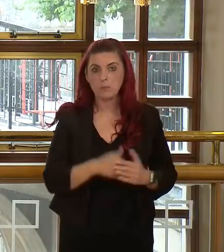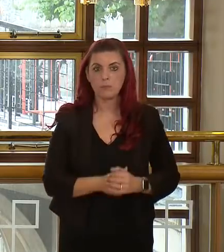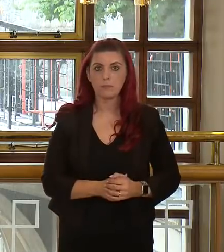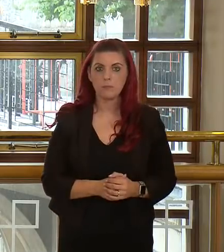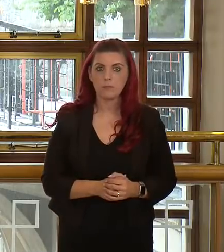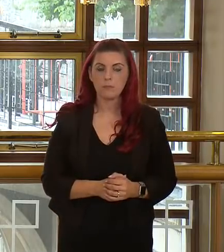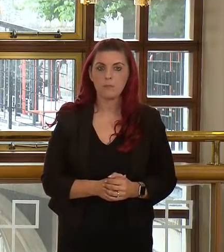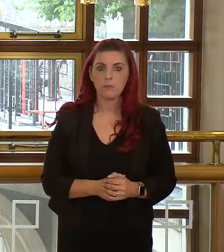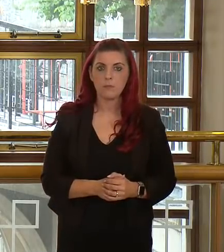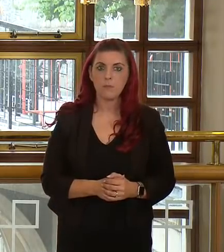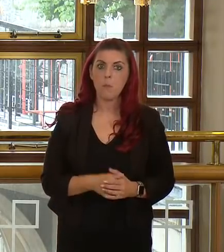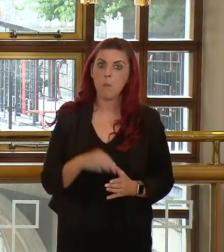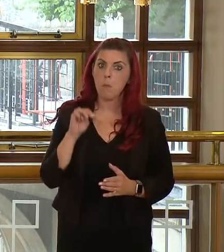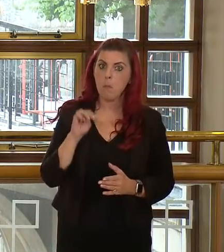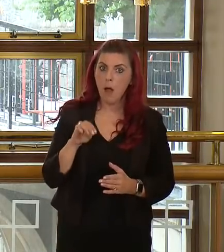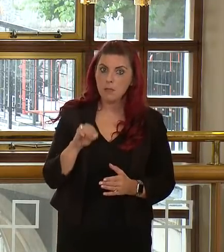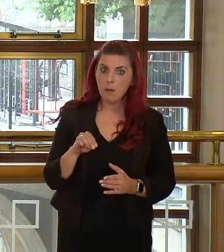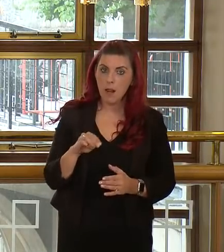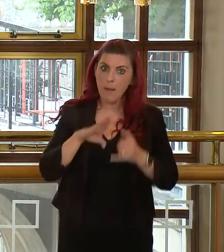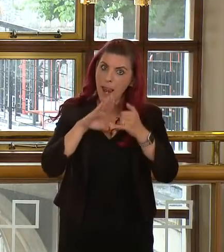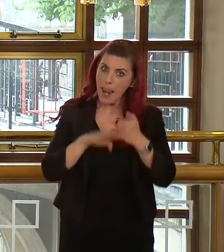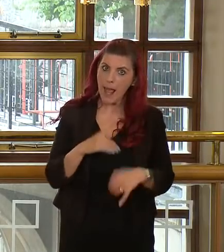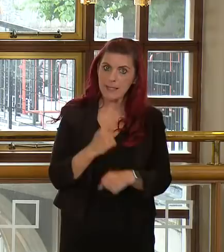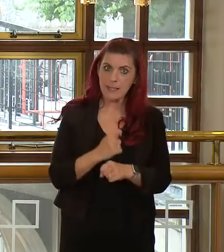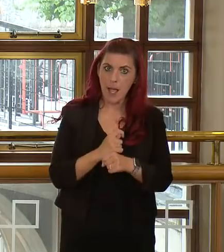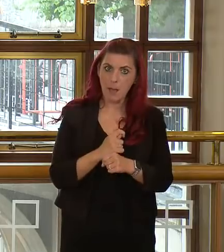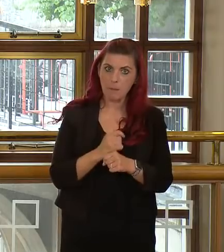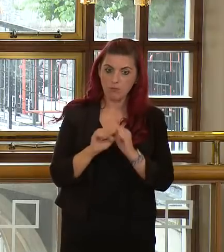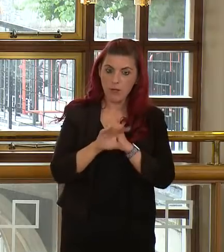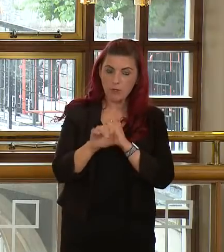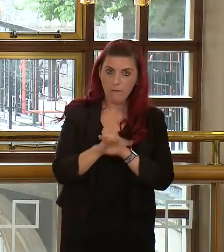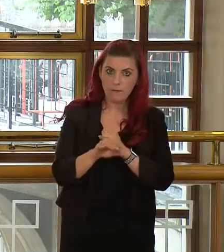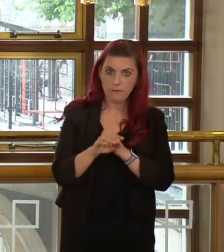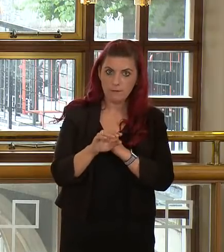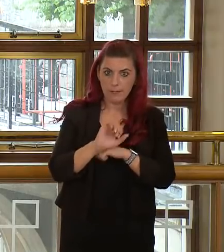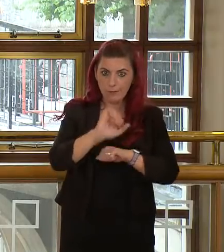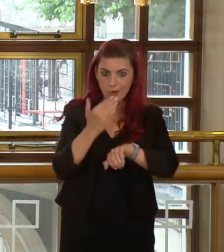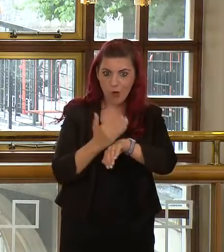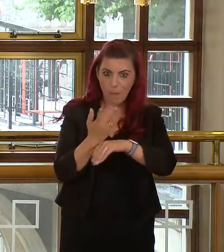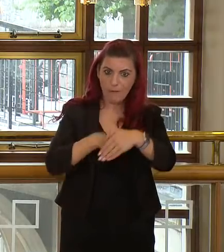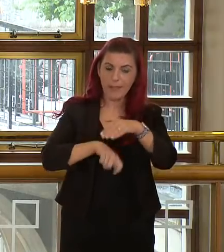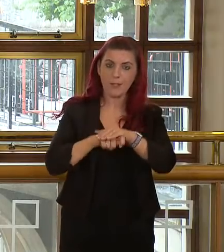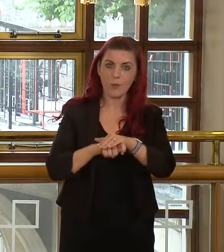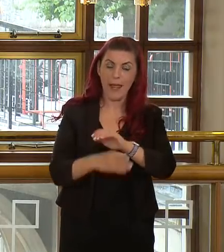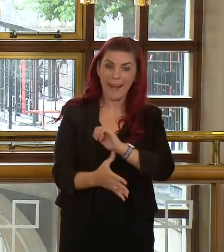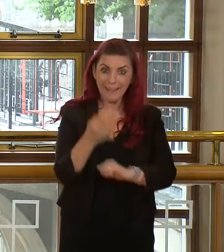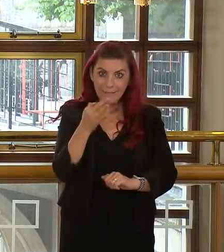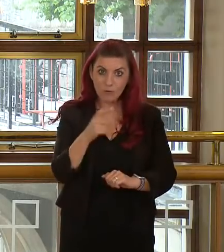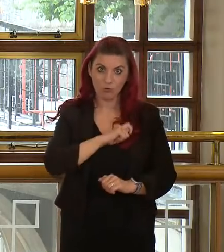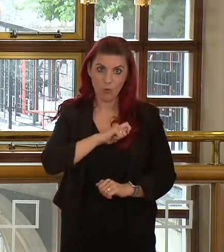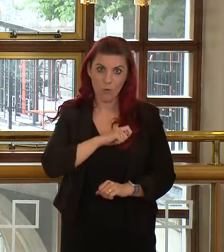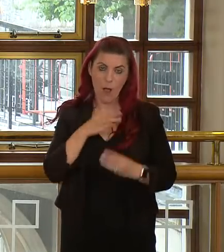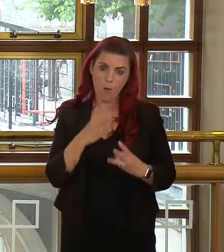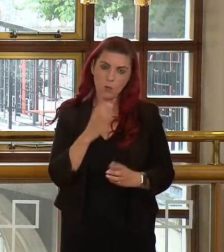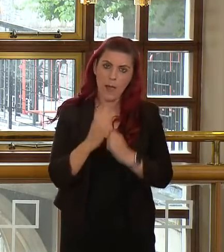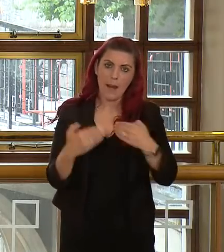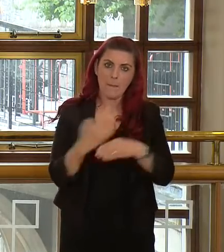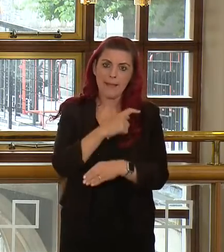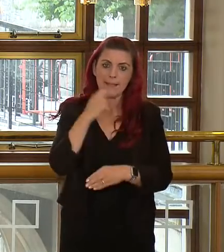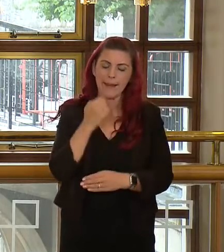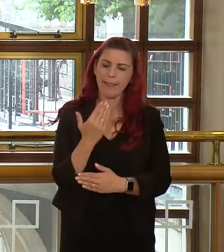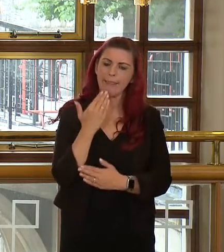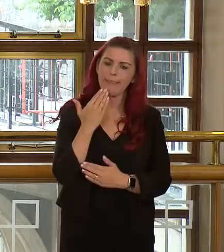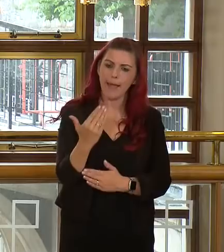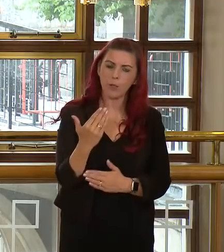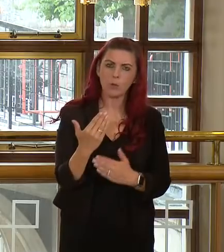It's possible that this is my last press conference as your Taoiseach, and if so, I want to end by saying thank you to the men and women who